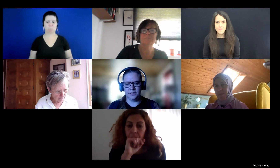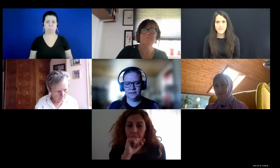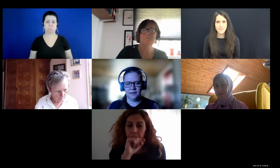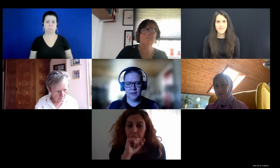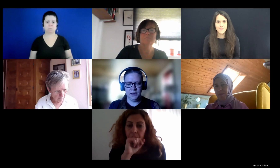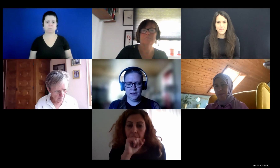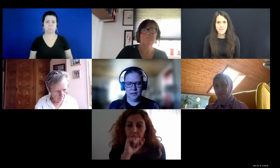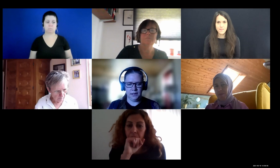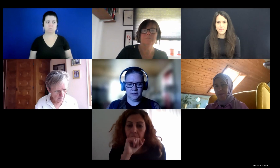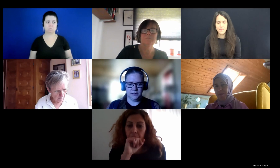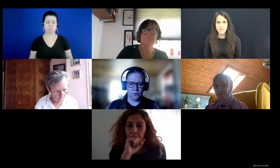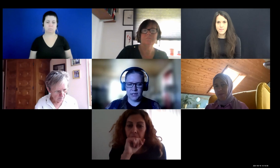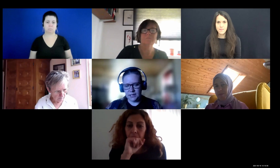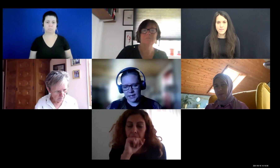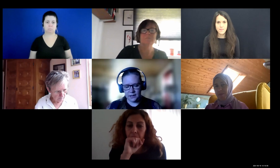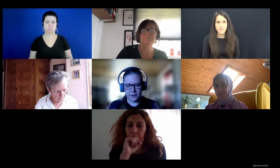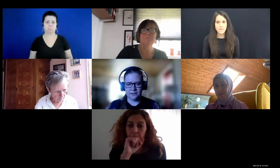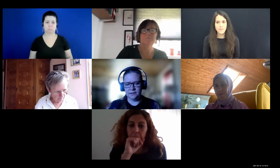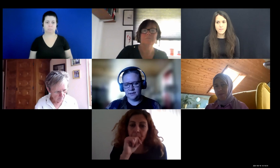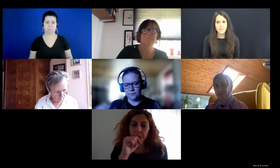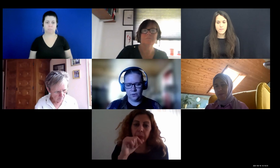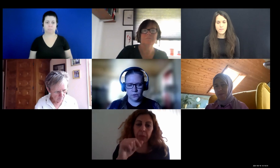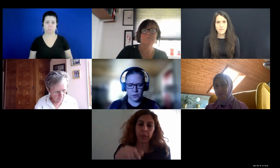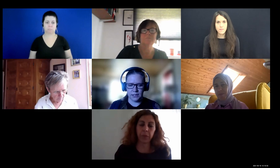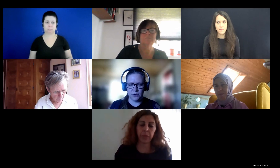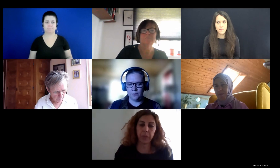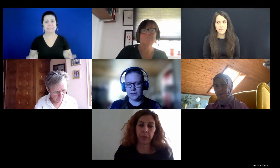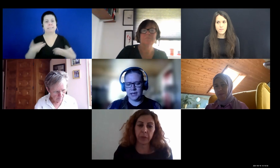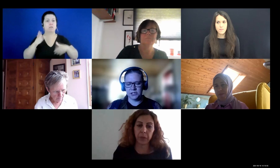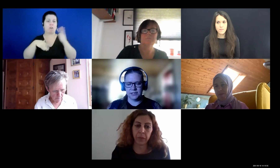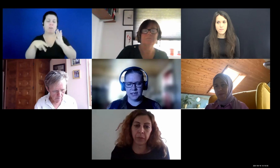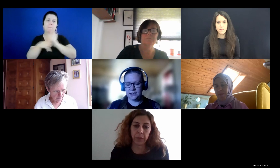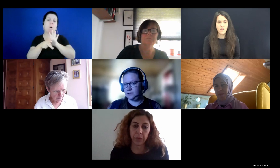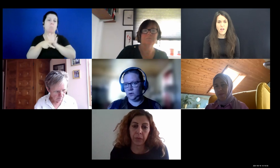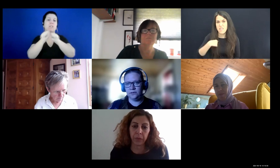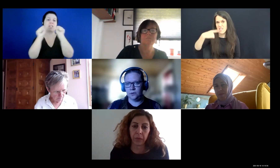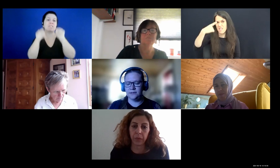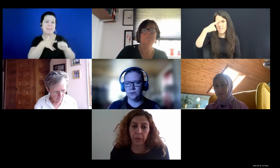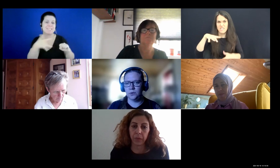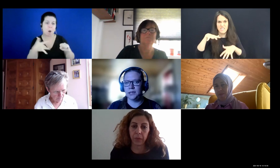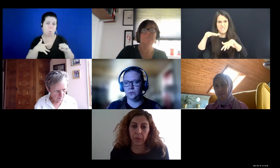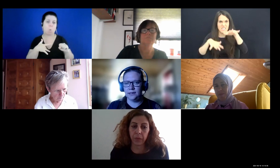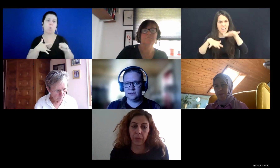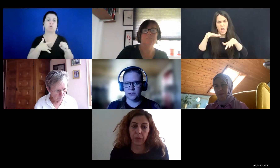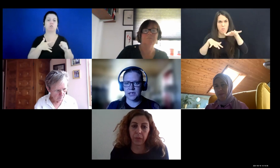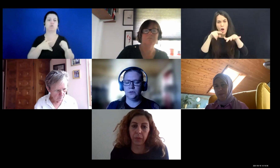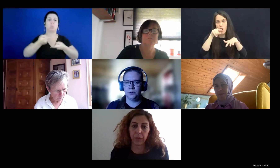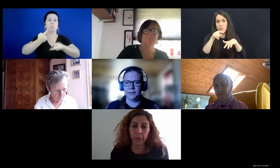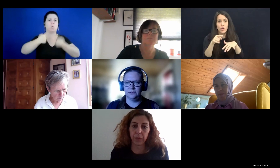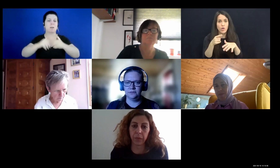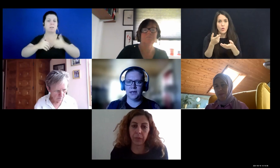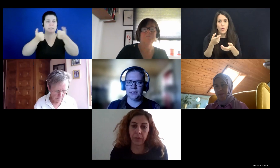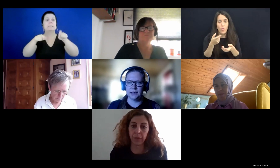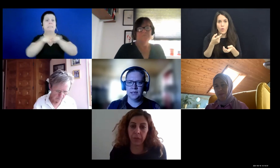how it's done within healthcare systems or within rehabilitation setting. It's also a question within research. How do